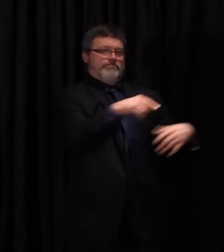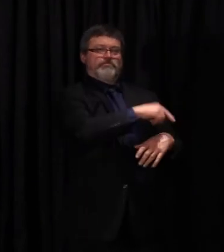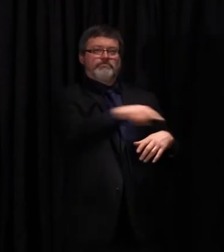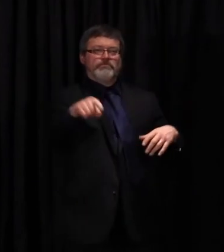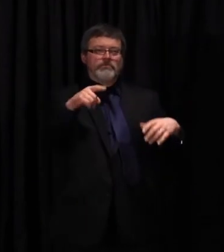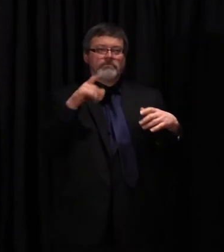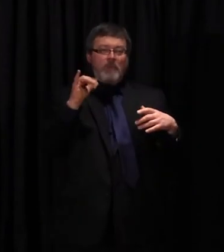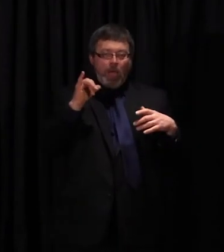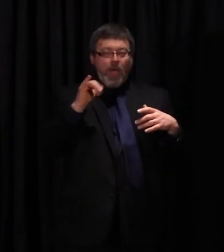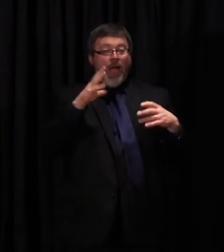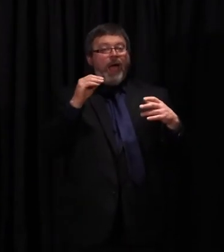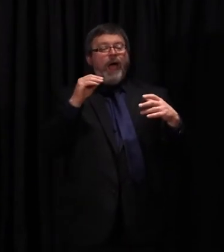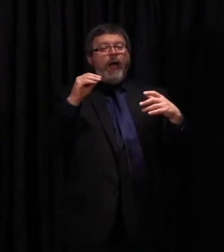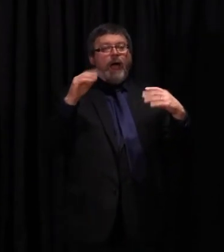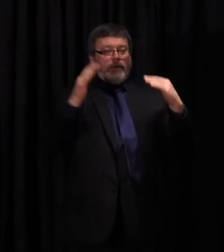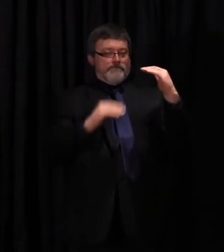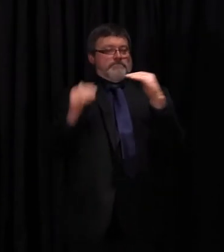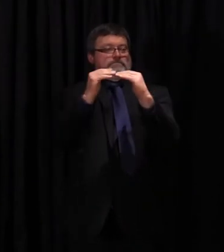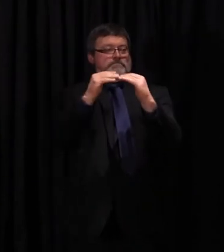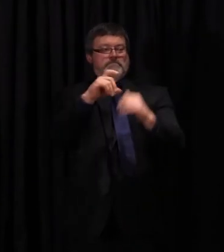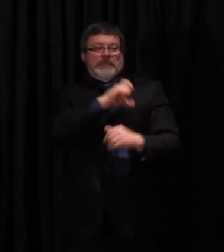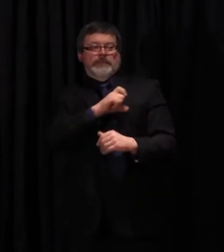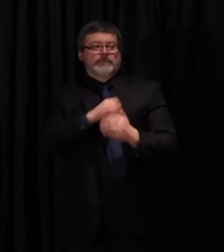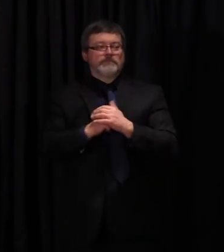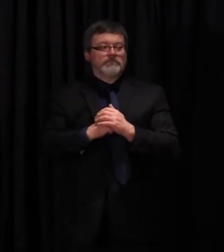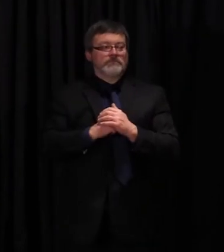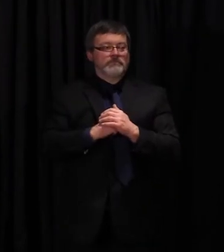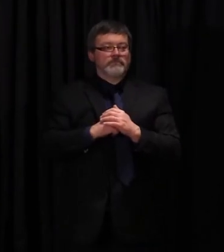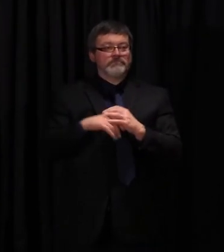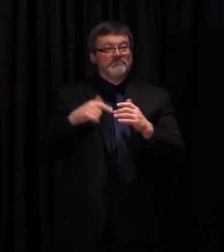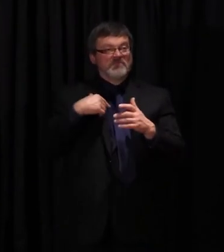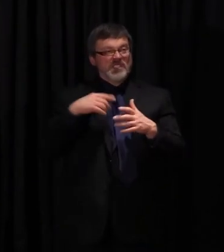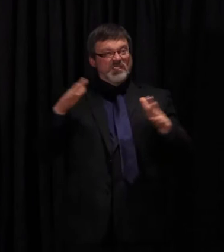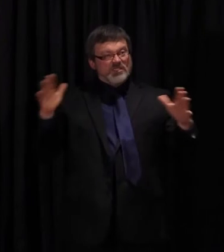And much of it is being led by our state and local officers themselves.